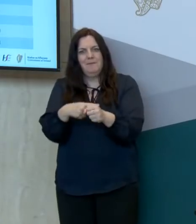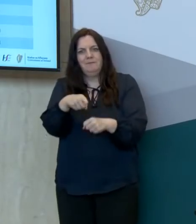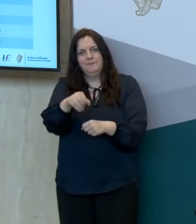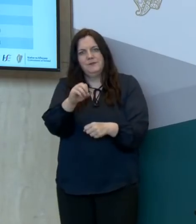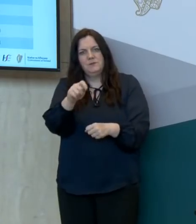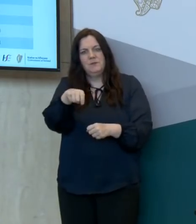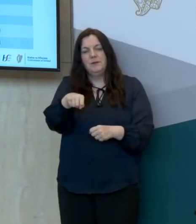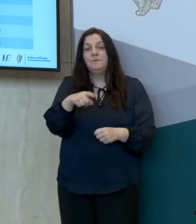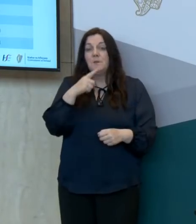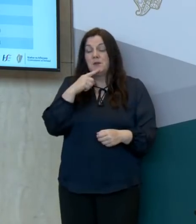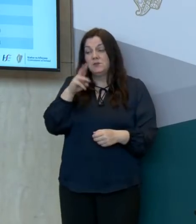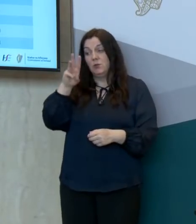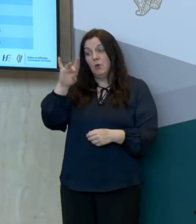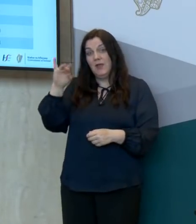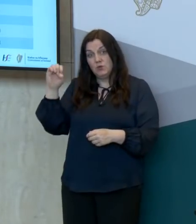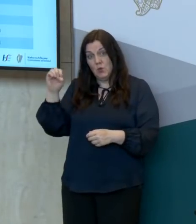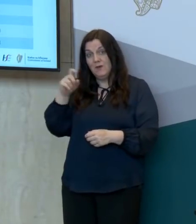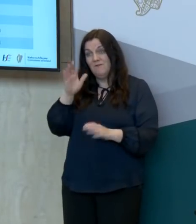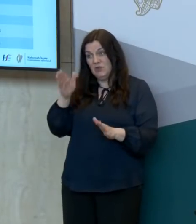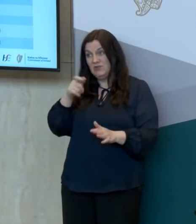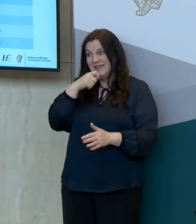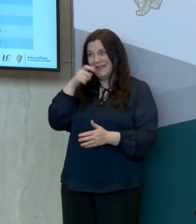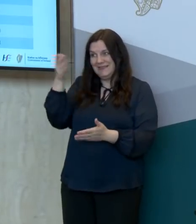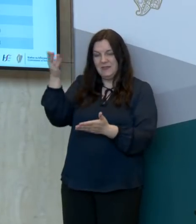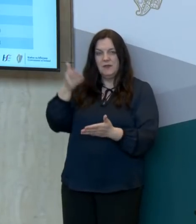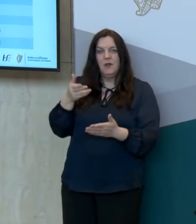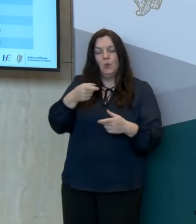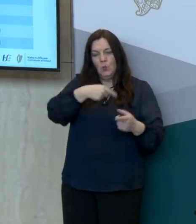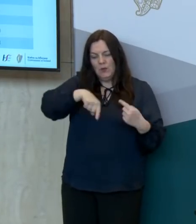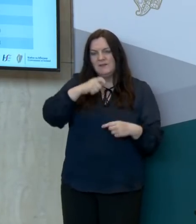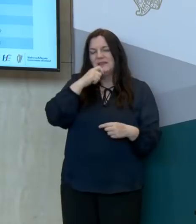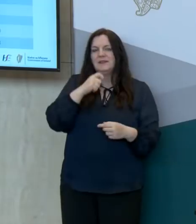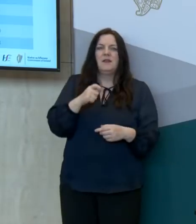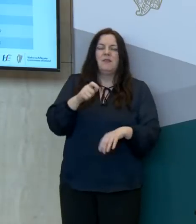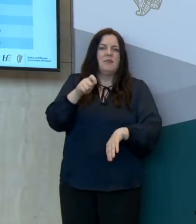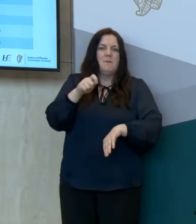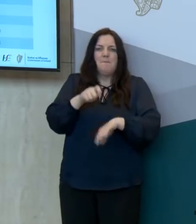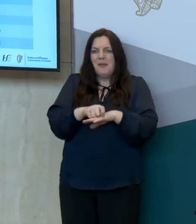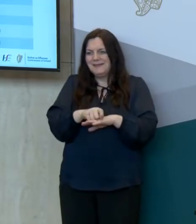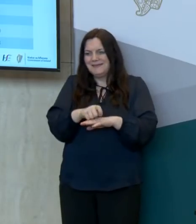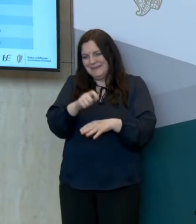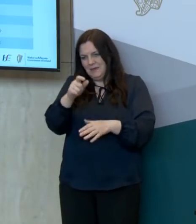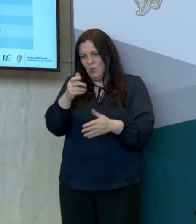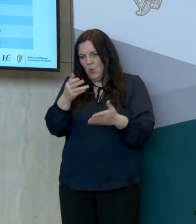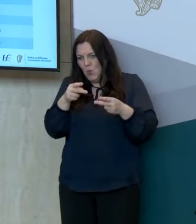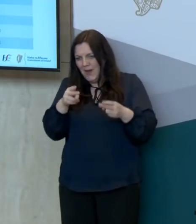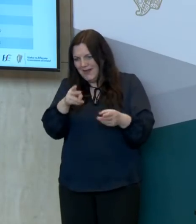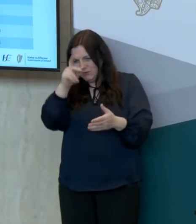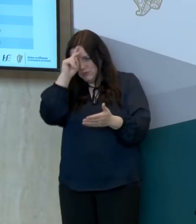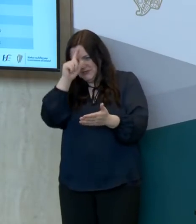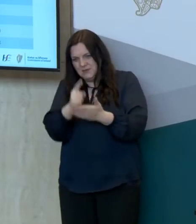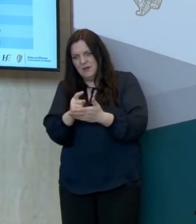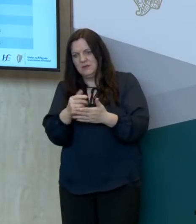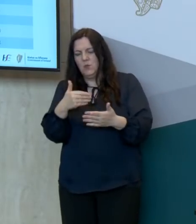have said, and as we've said repeatedly, the single greatest predictor or determinant